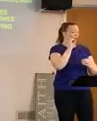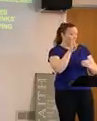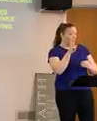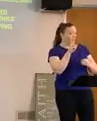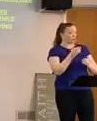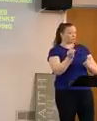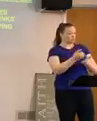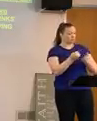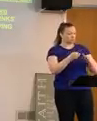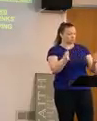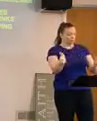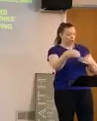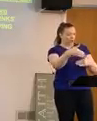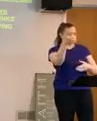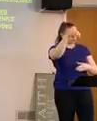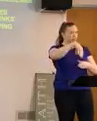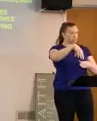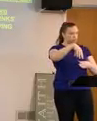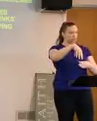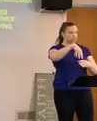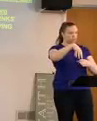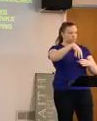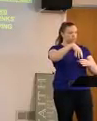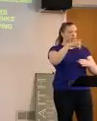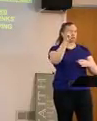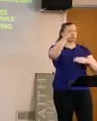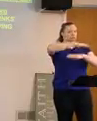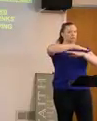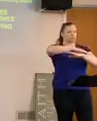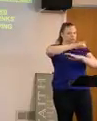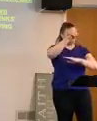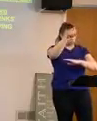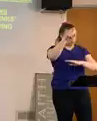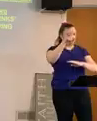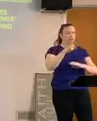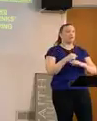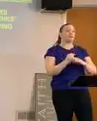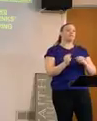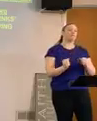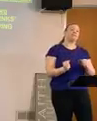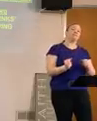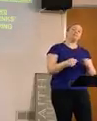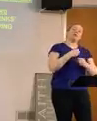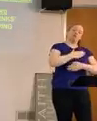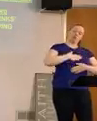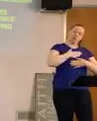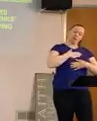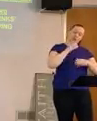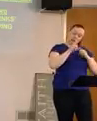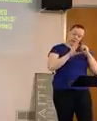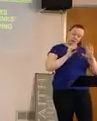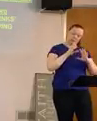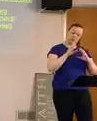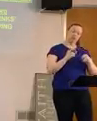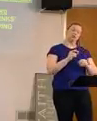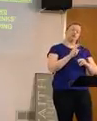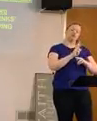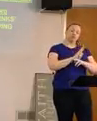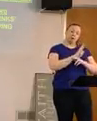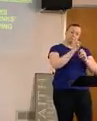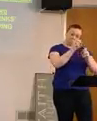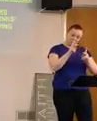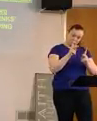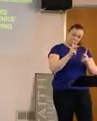offering box. And we'll be glad to get you on the prayer list and pray for you. So enjoy this song. Use it as an